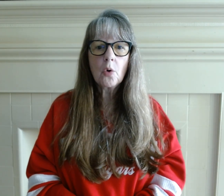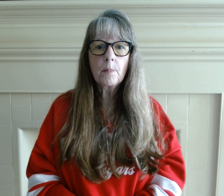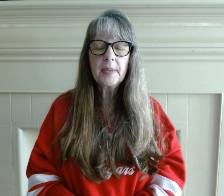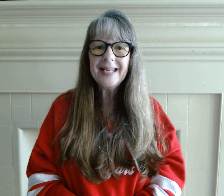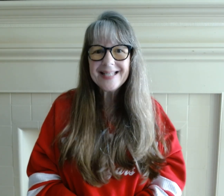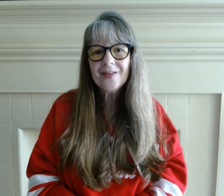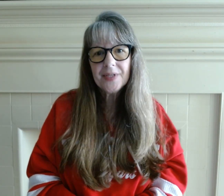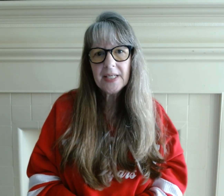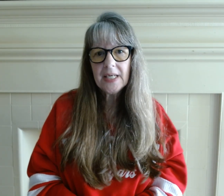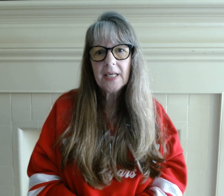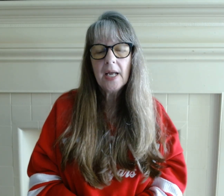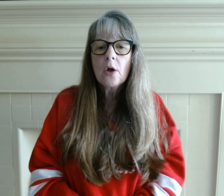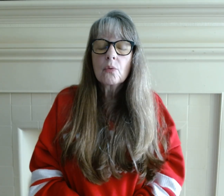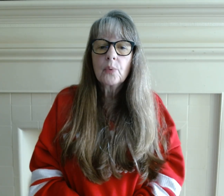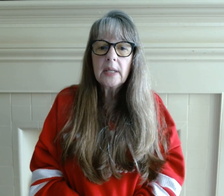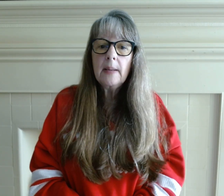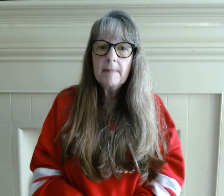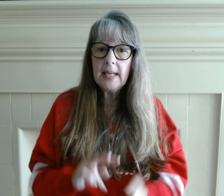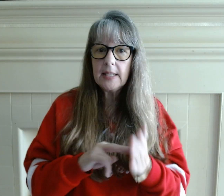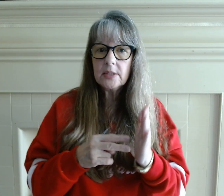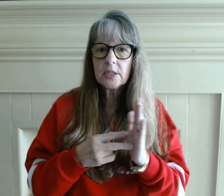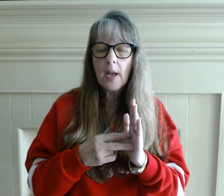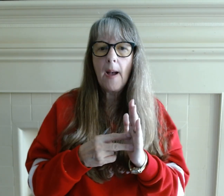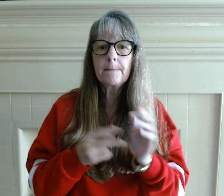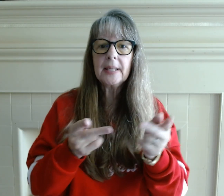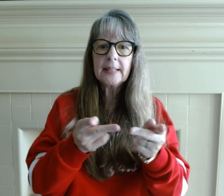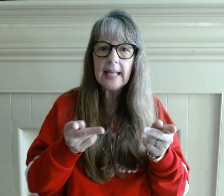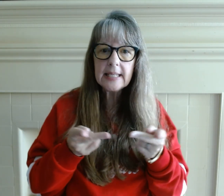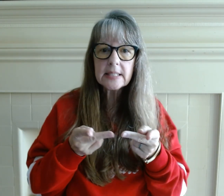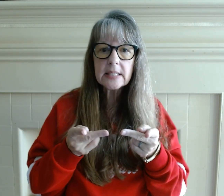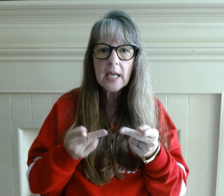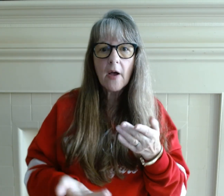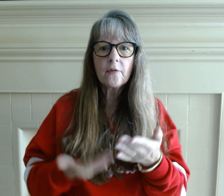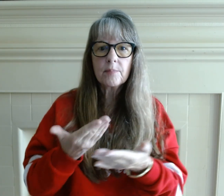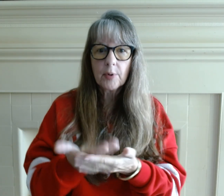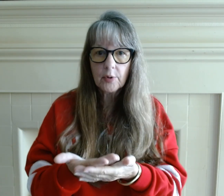But nativity really means a place of birth.